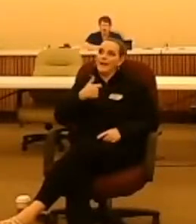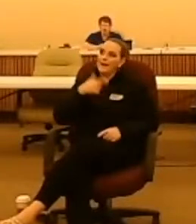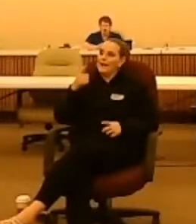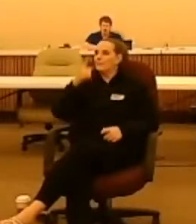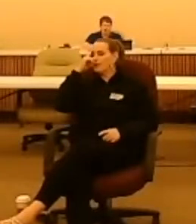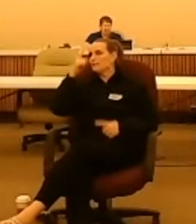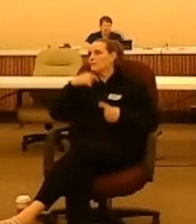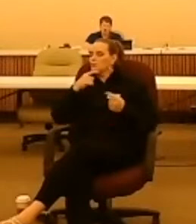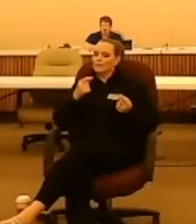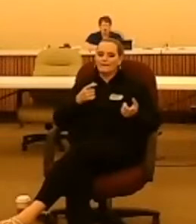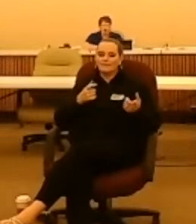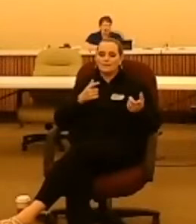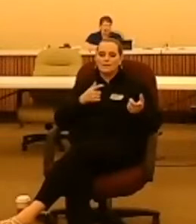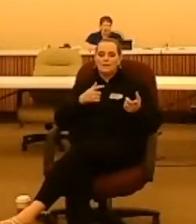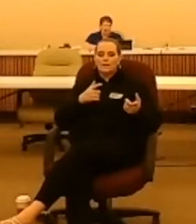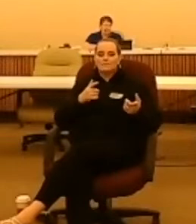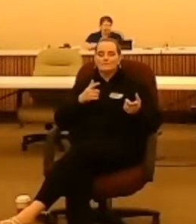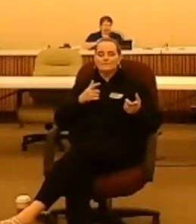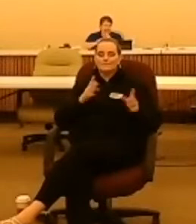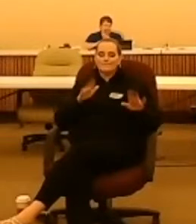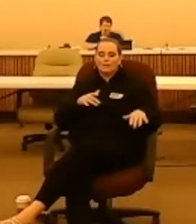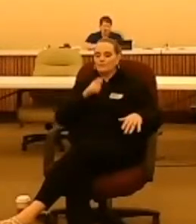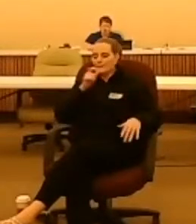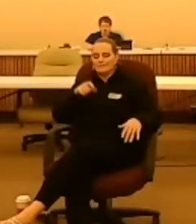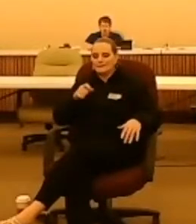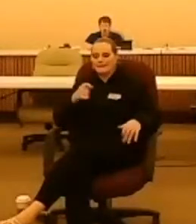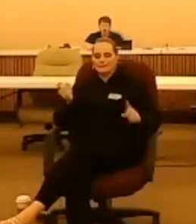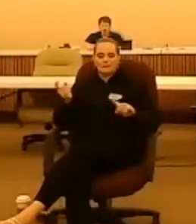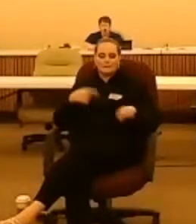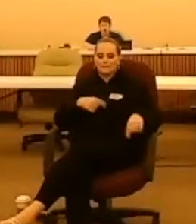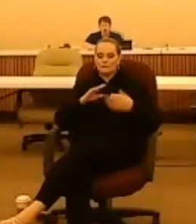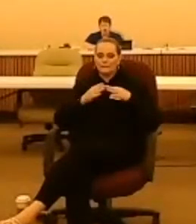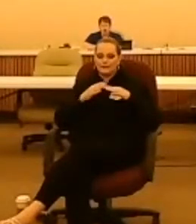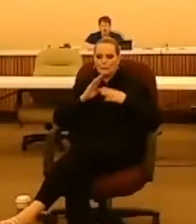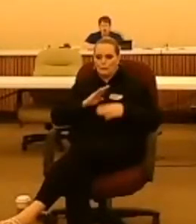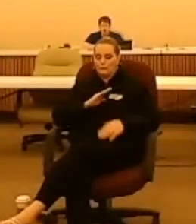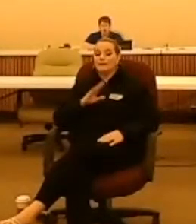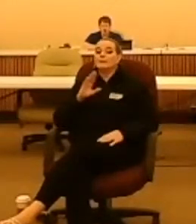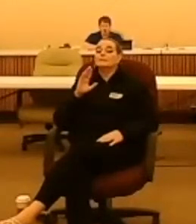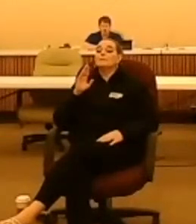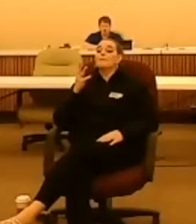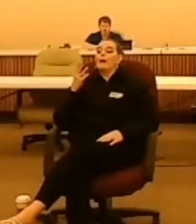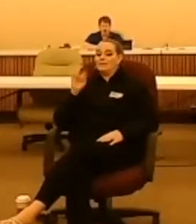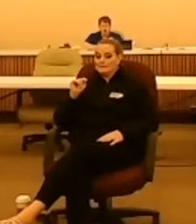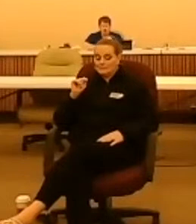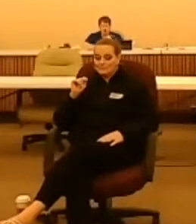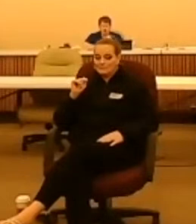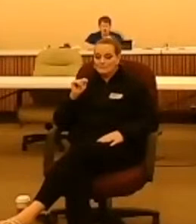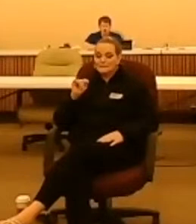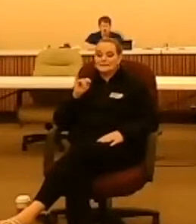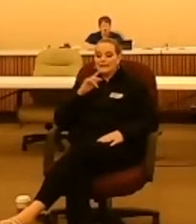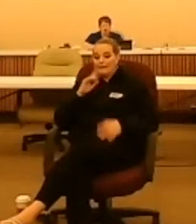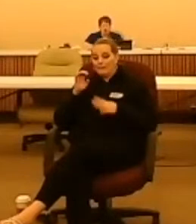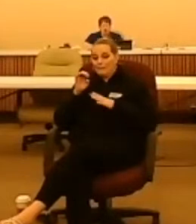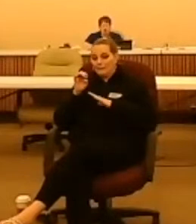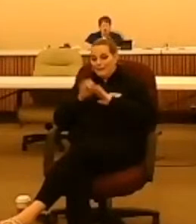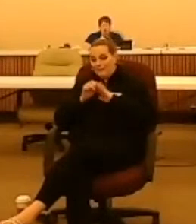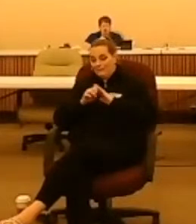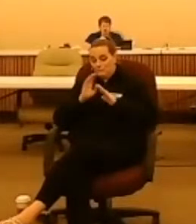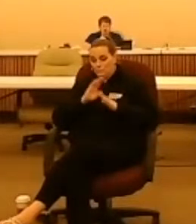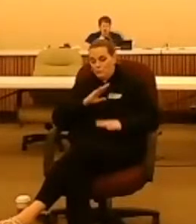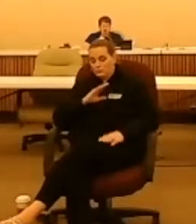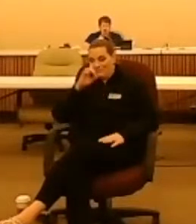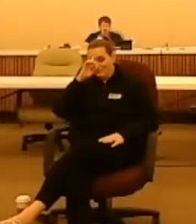of doing this. No, that doesn't need to go to the town board. Now, if the ethics board does think